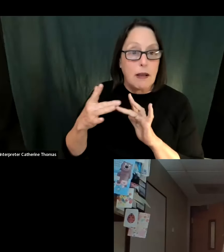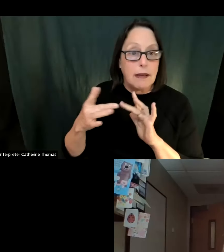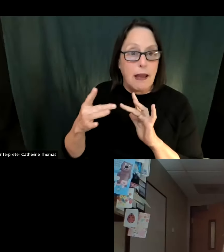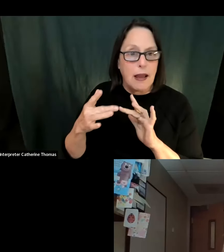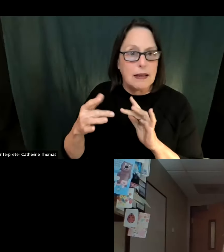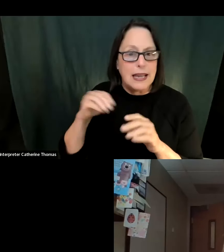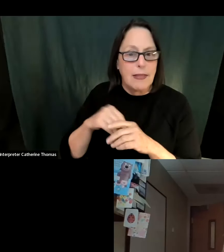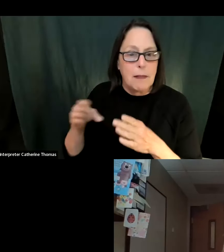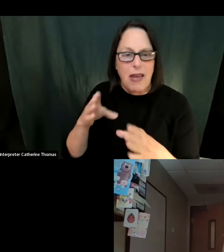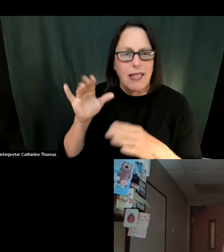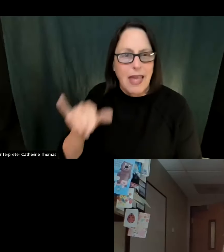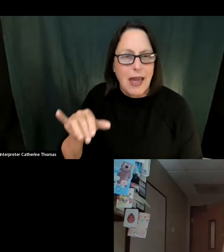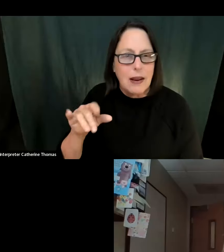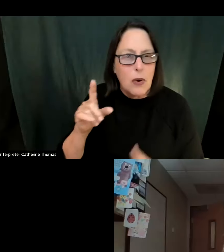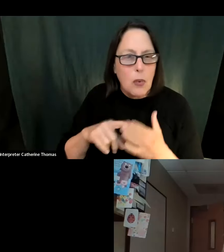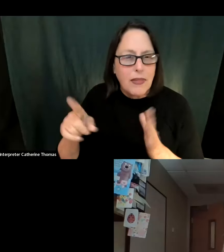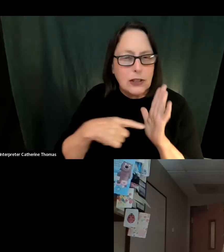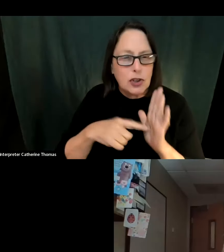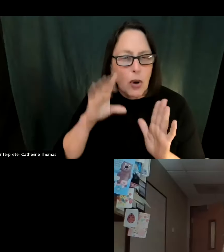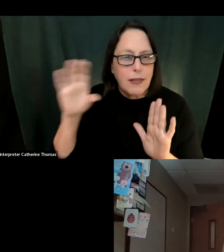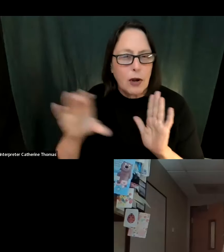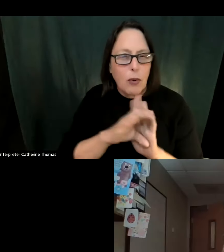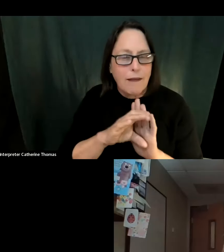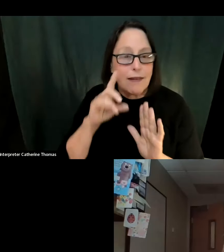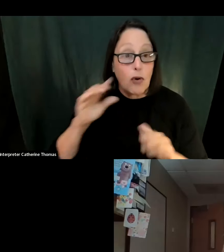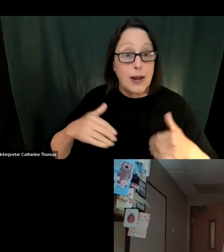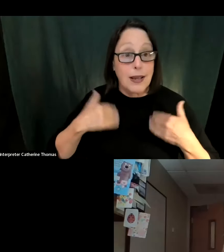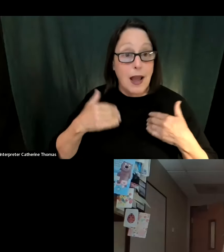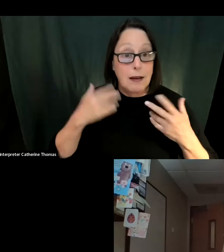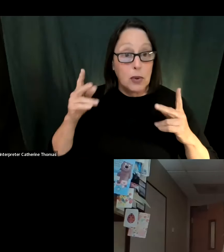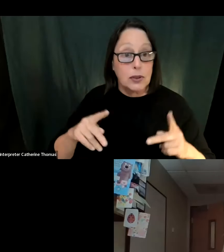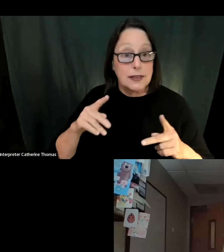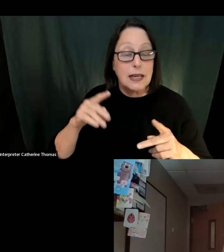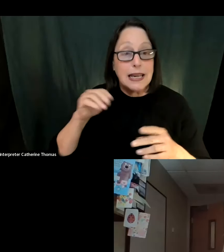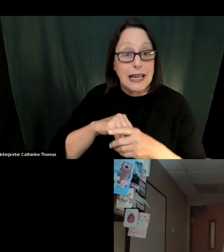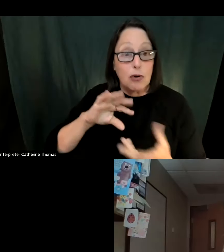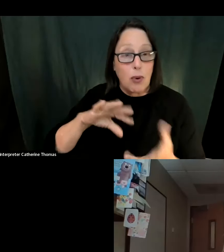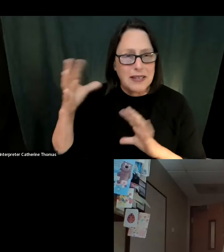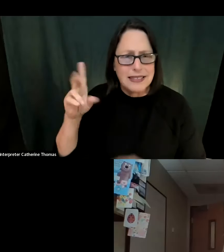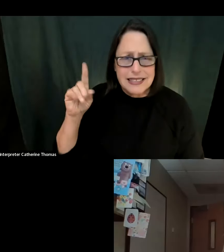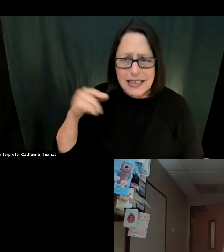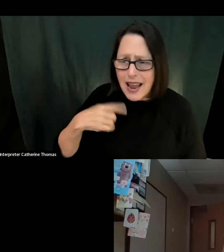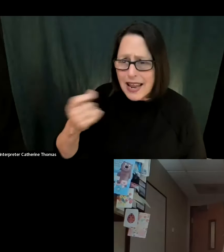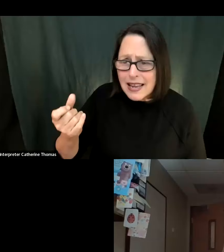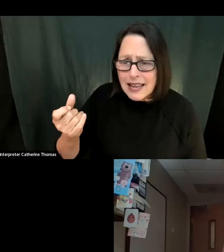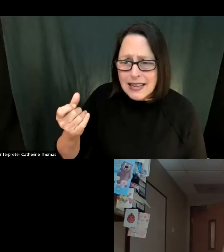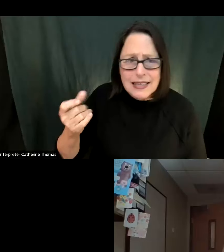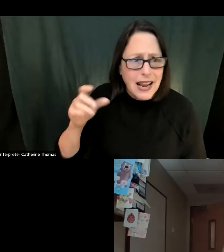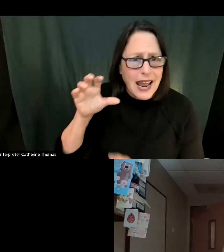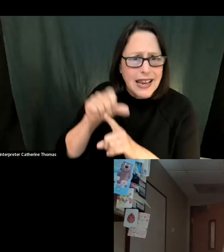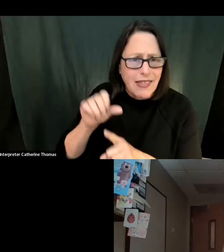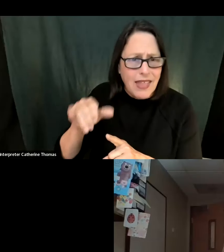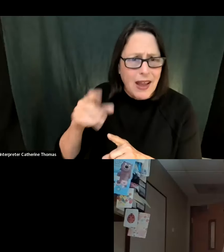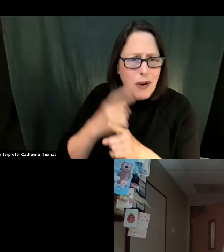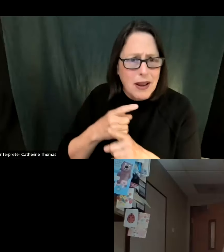showed in her graphic, for a young person in crisis. Did I capture that right? Yes, and I do think,